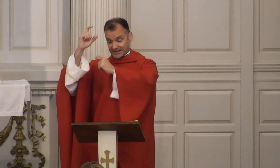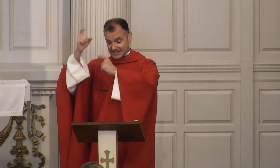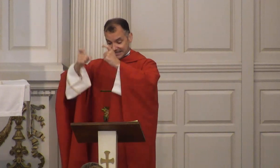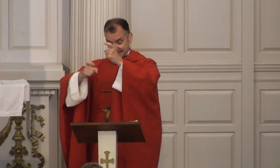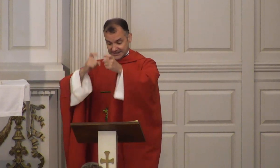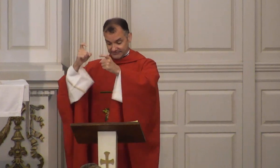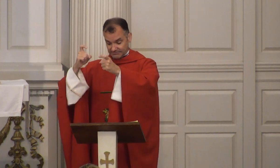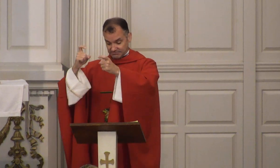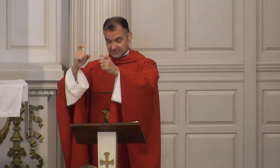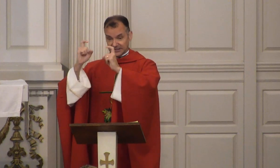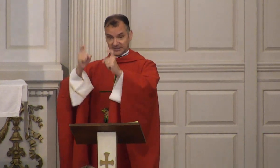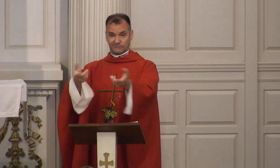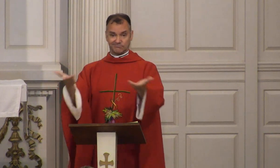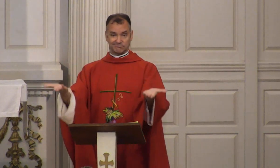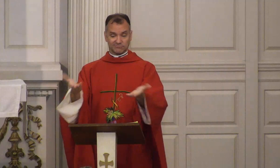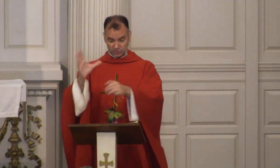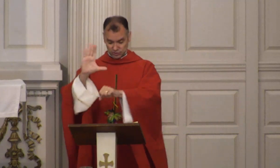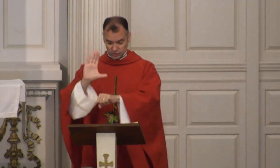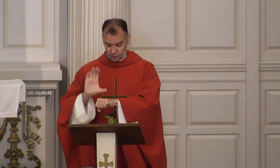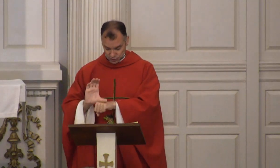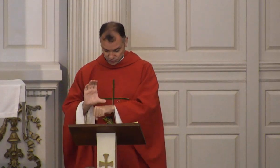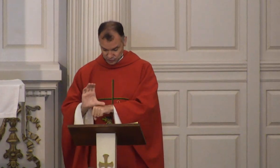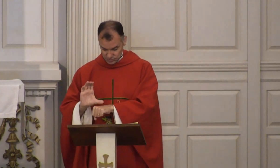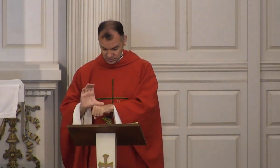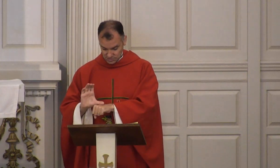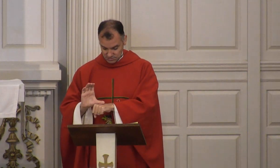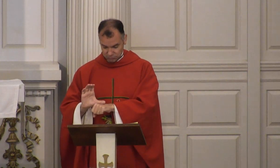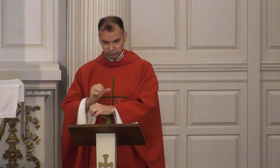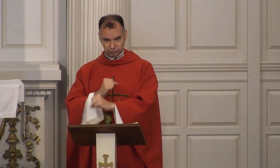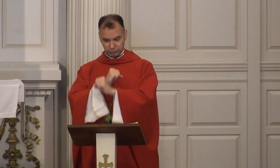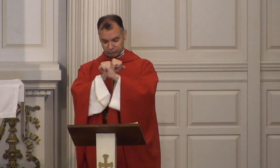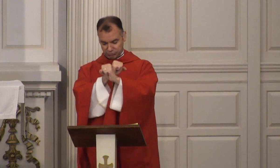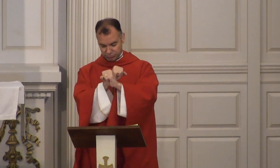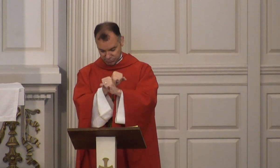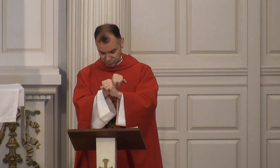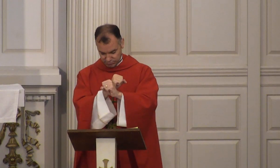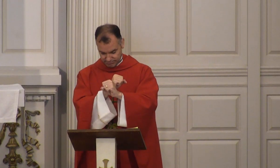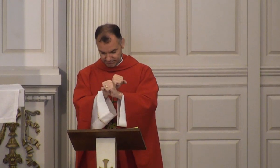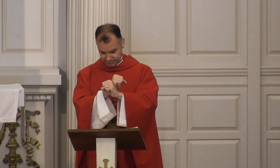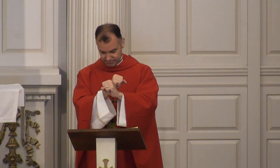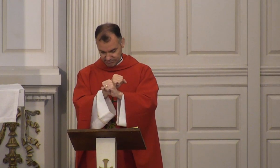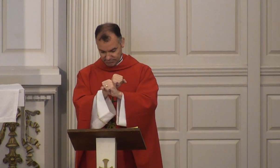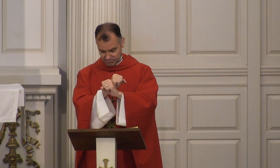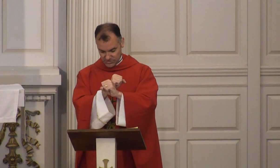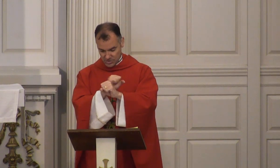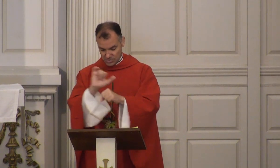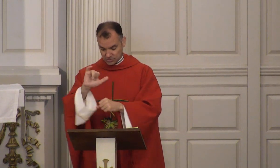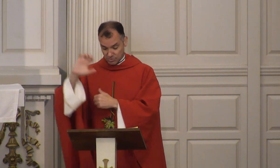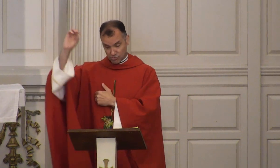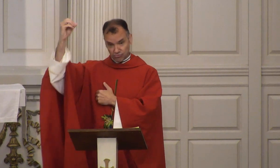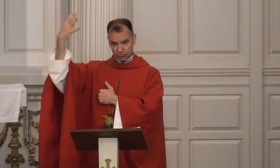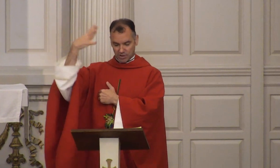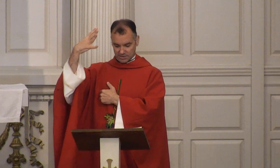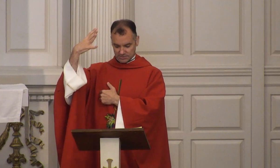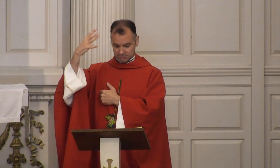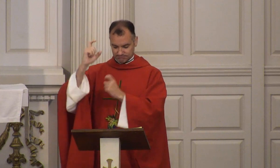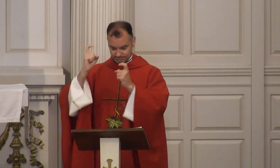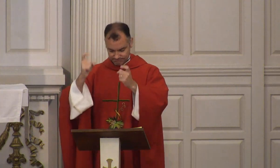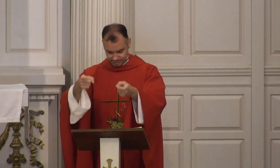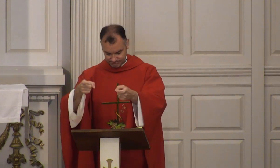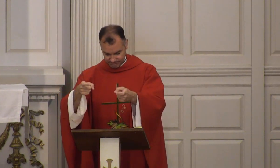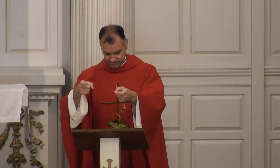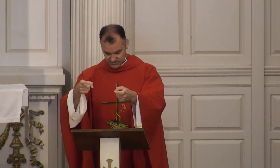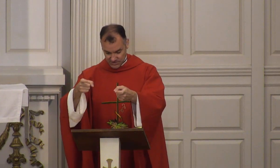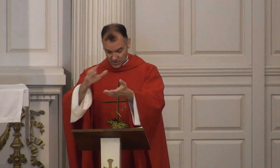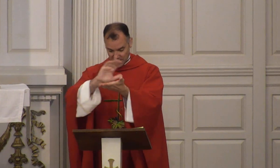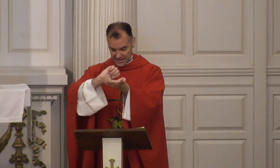O God, who bestow heavenly gifts upon your church, safeguard, we pray, the grace you